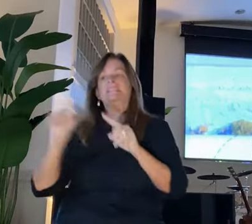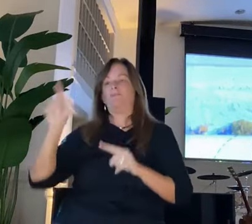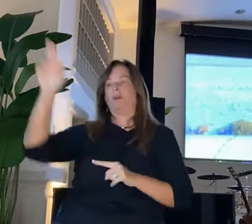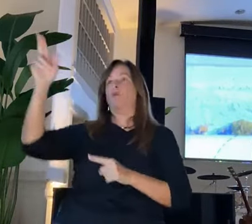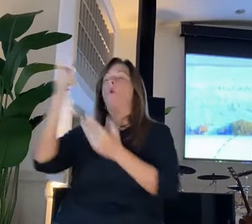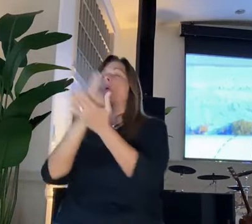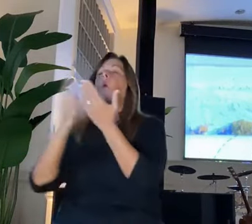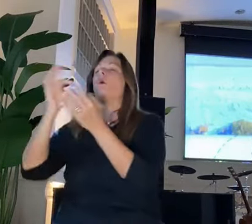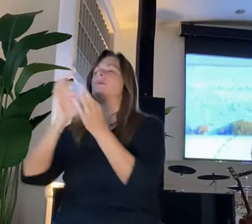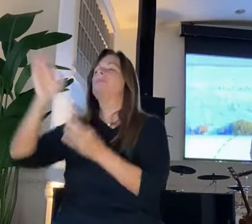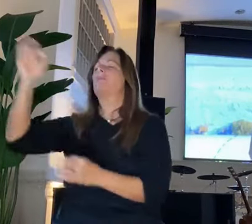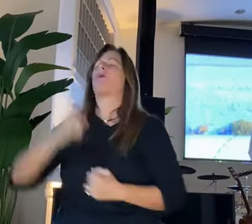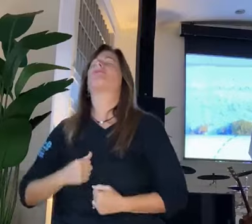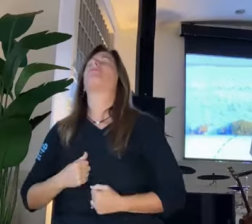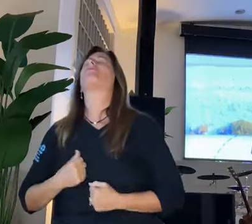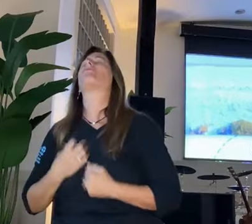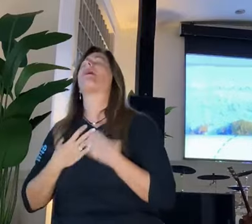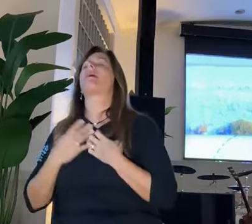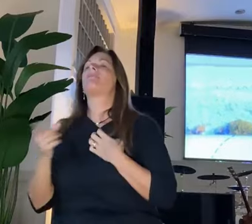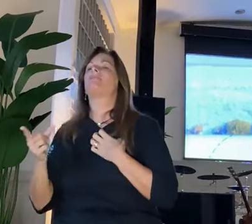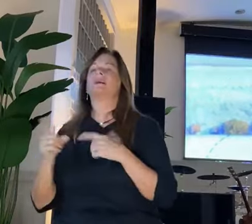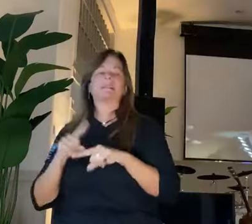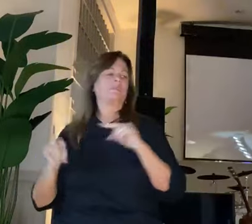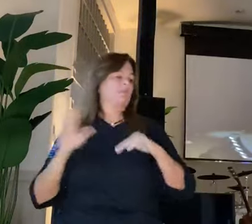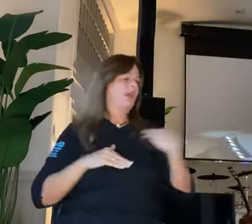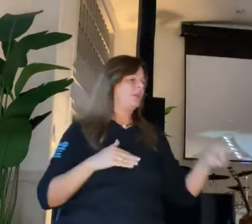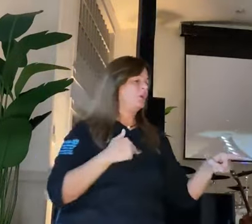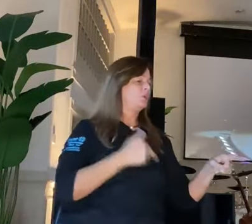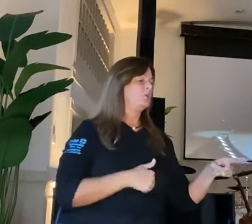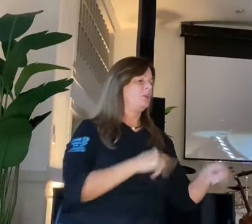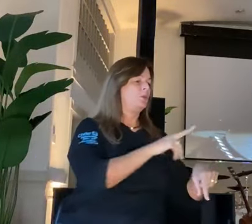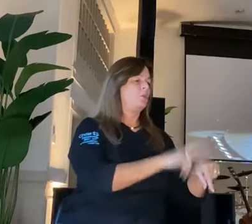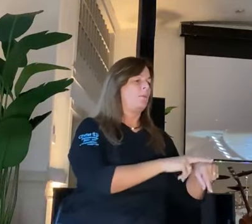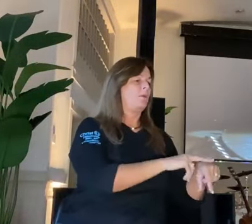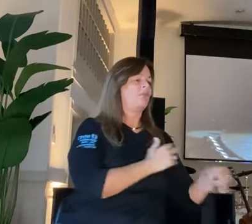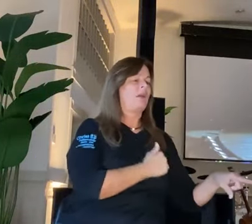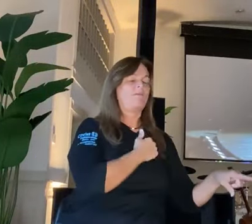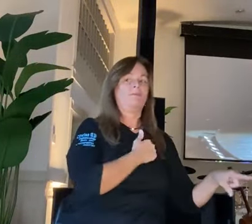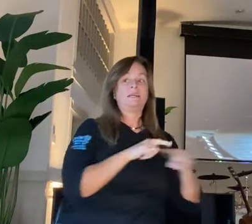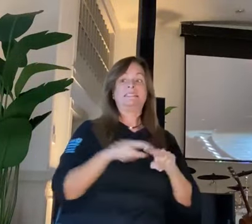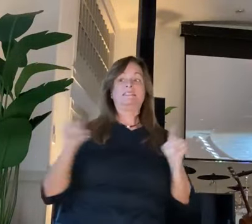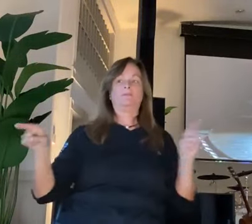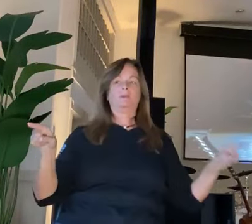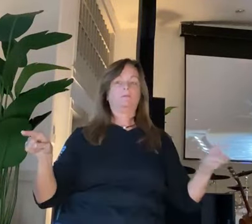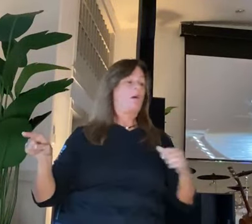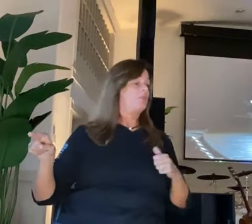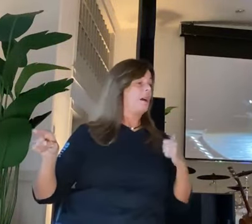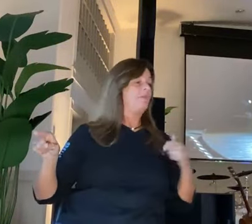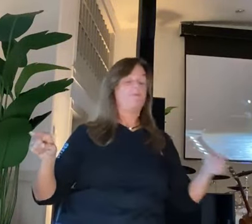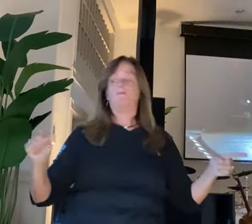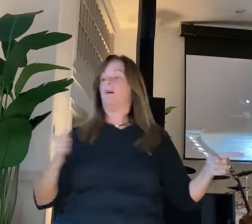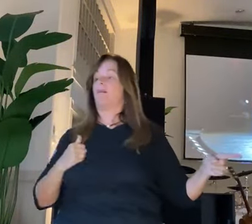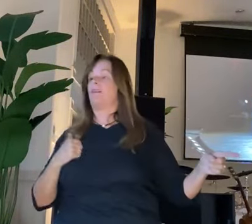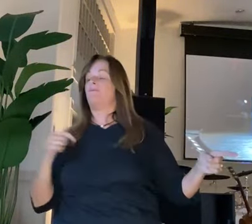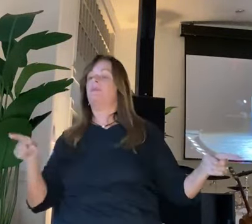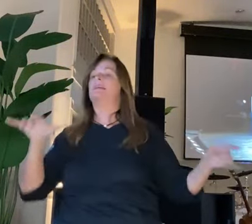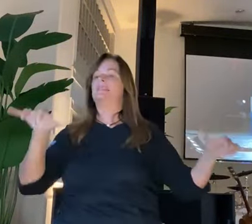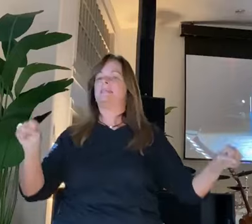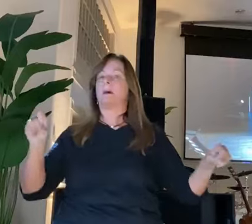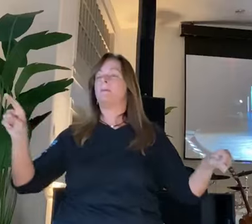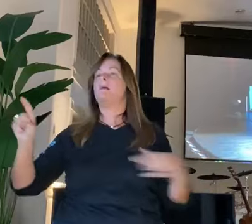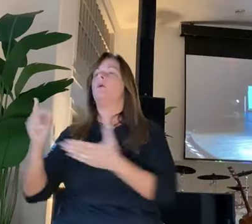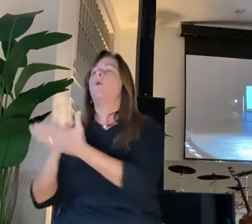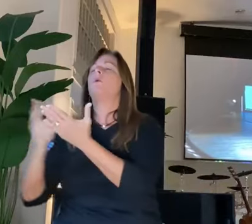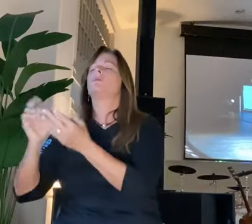Spirit. And I use those two words very intentionally. The power and the person of the